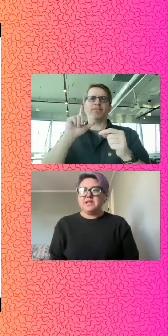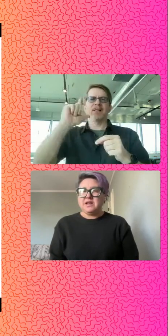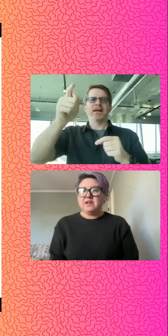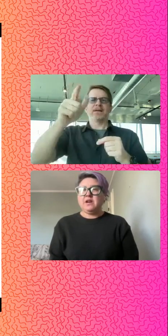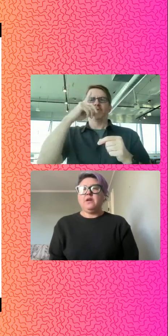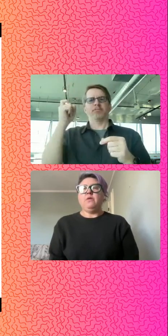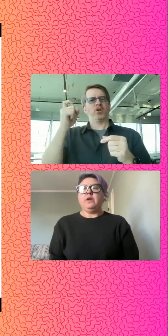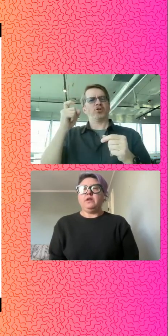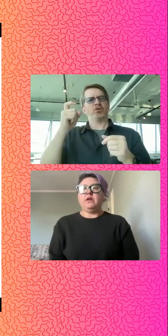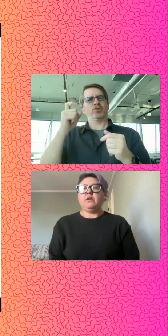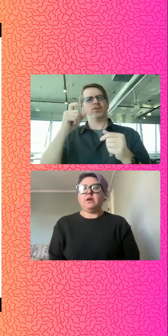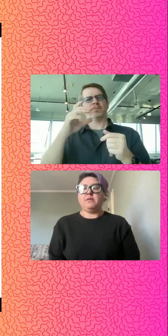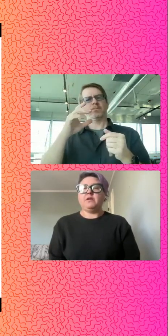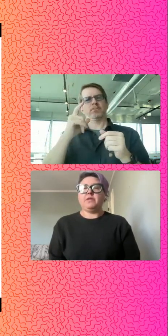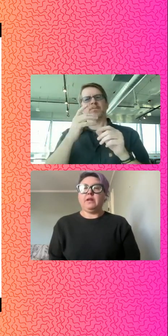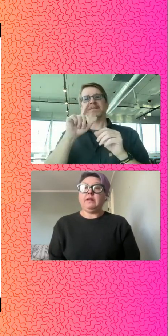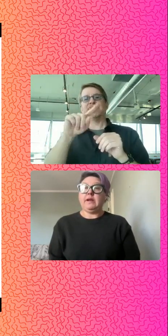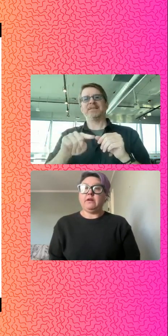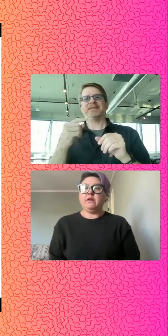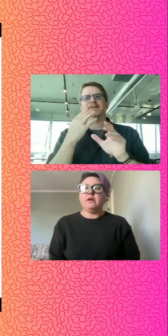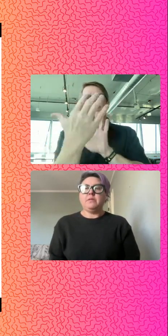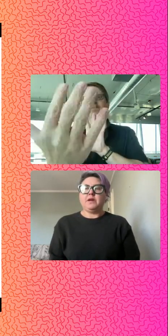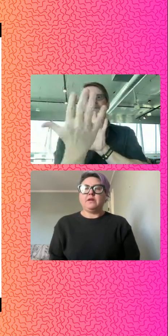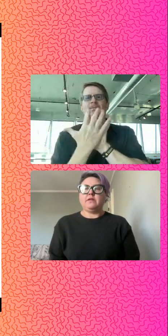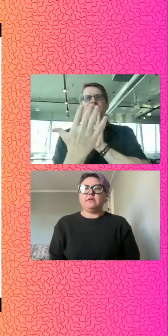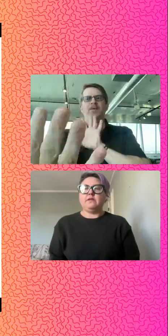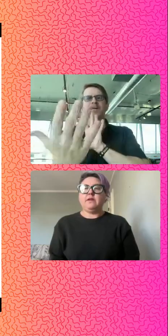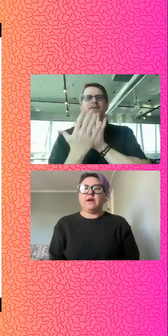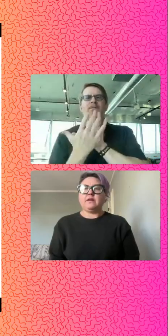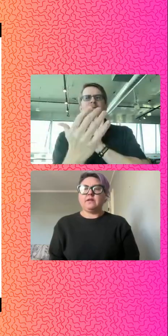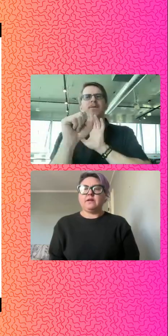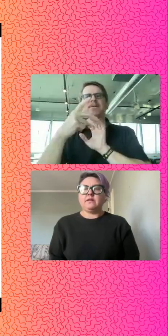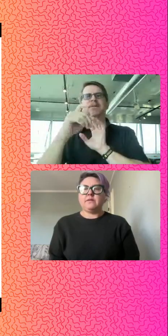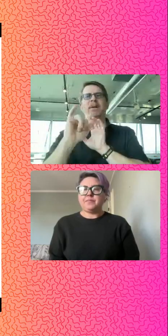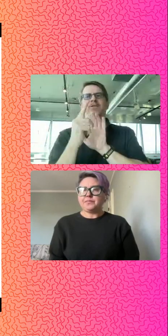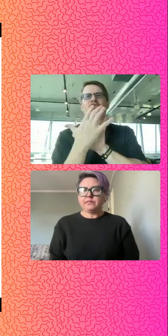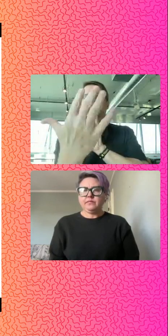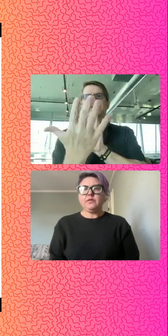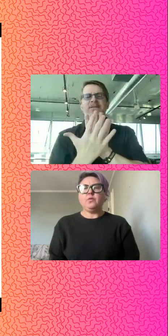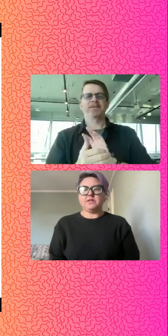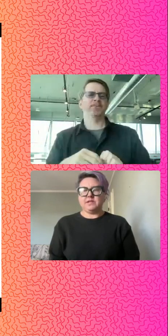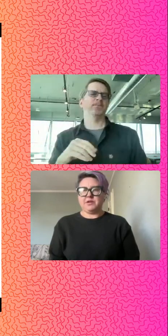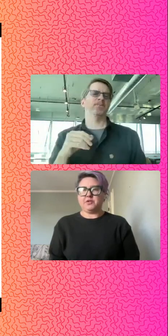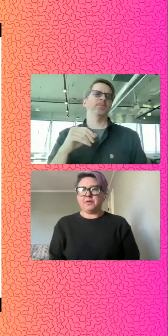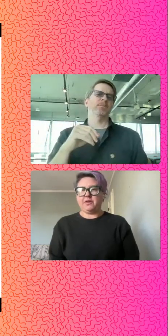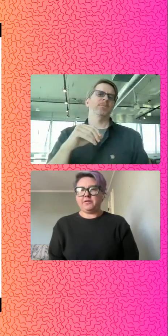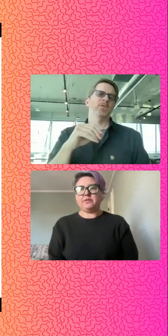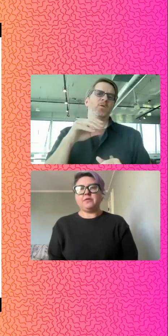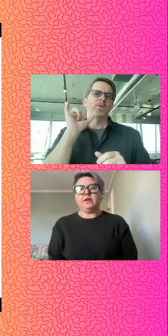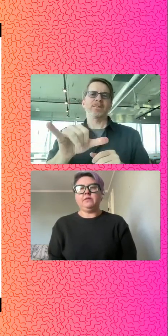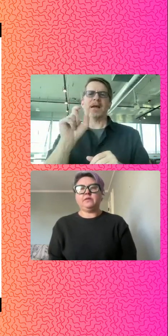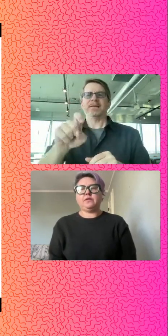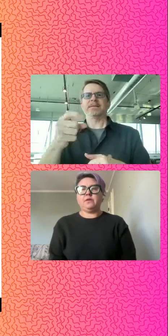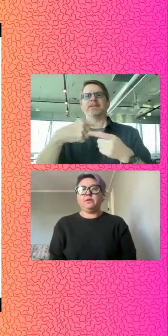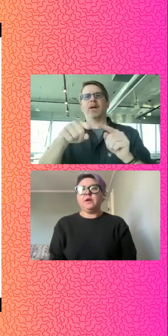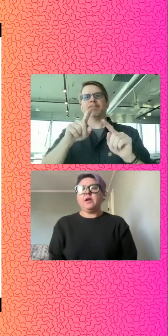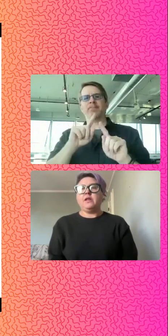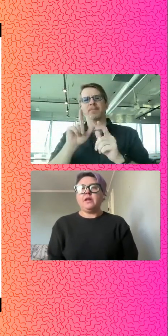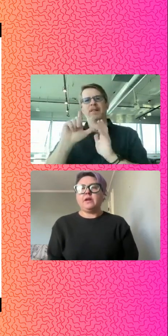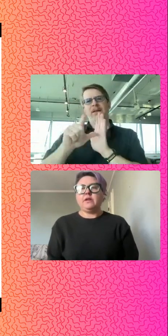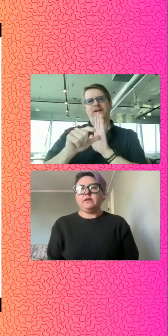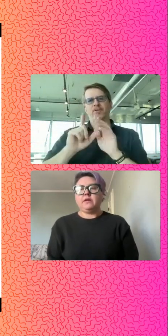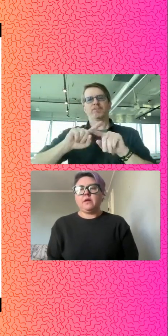the Z would come into play later because the Z axis was the spatial part of it, right?